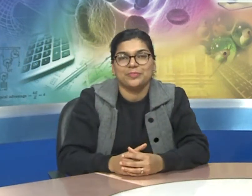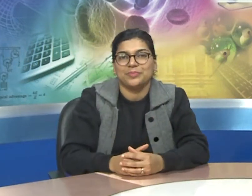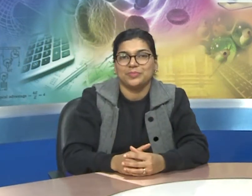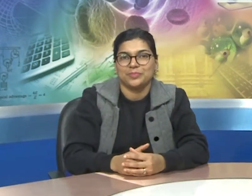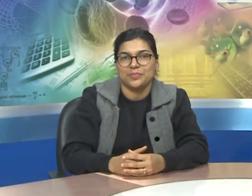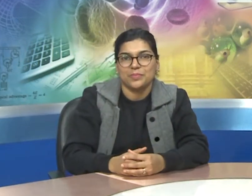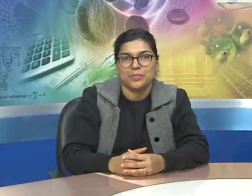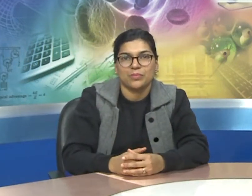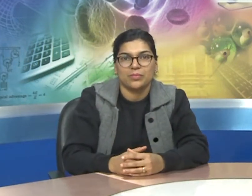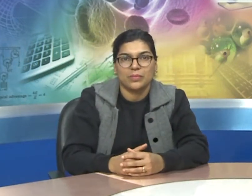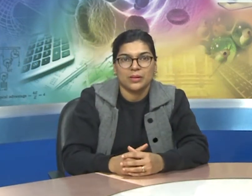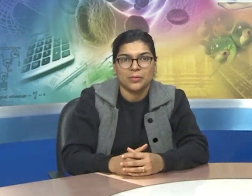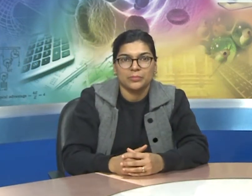See the correct option.